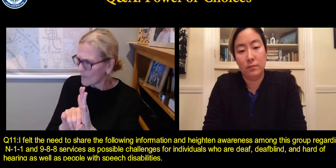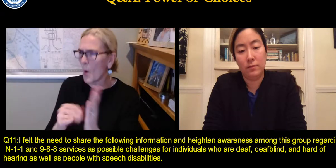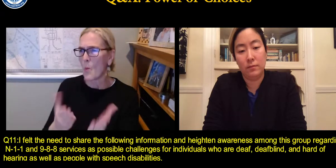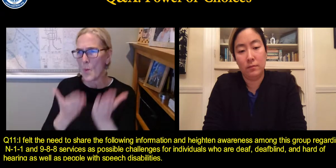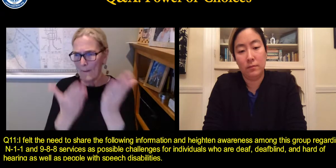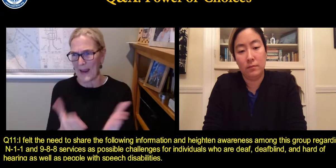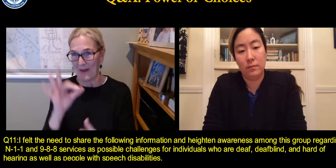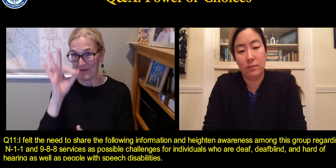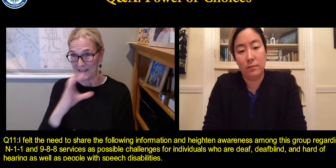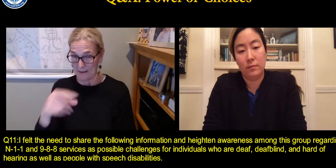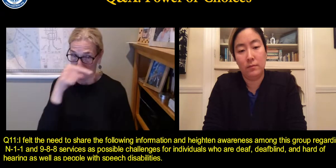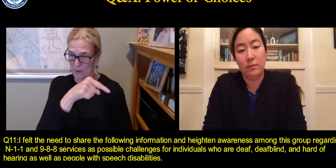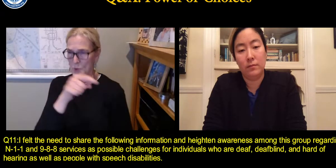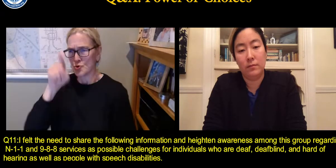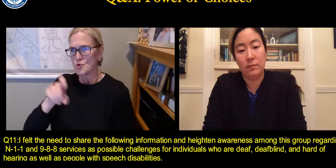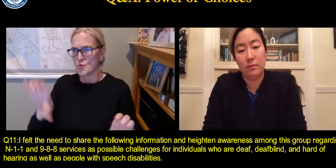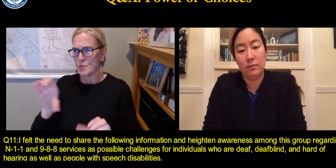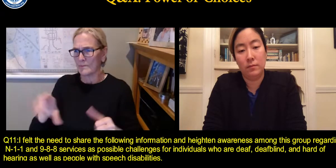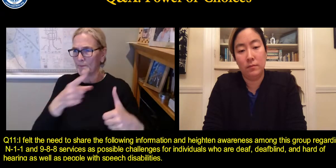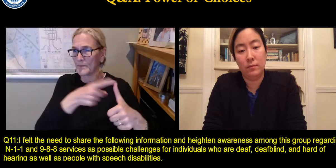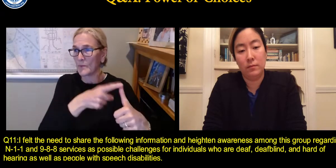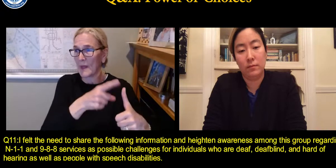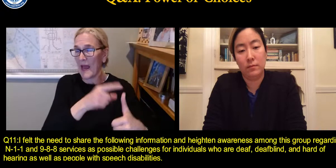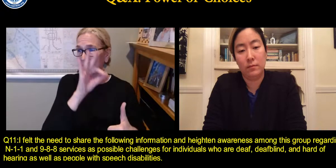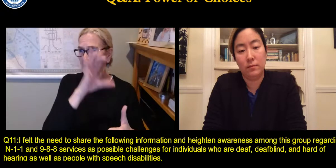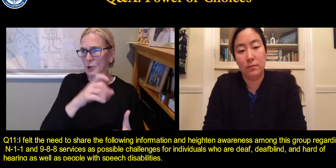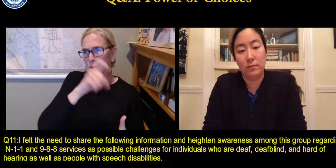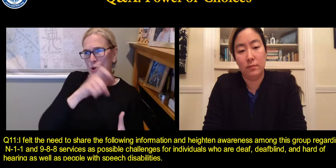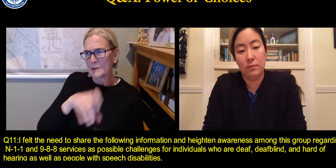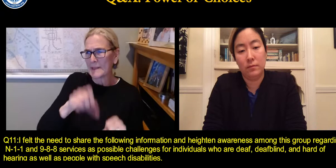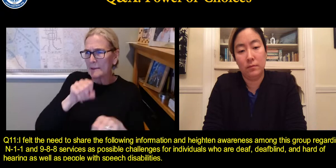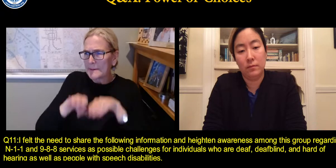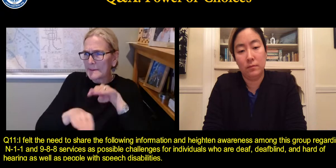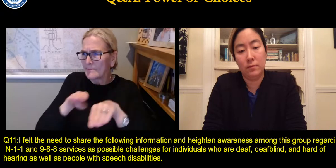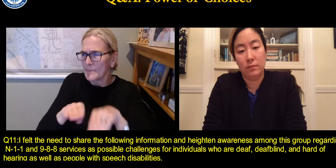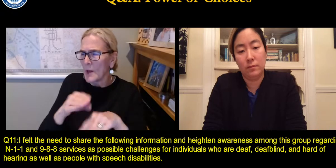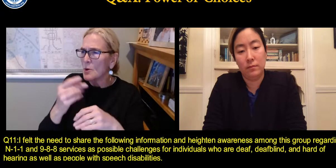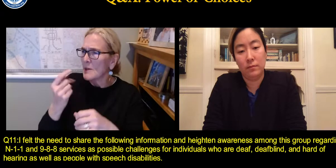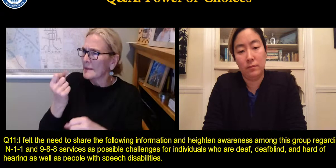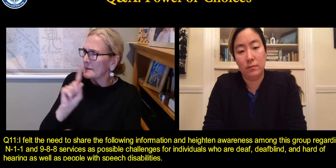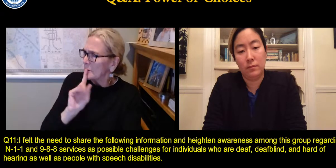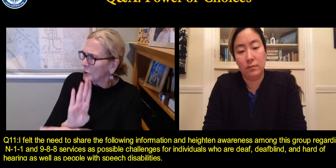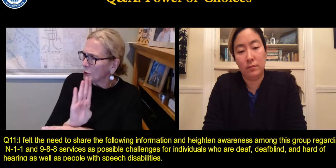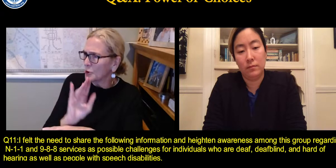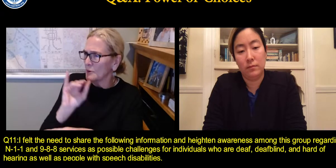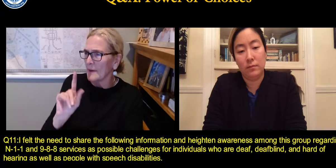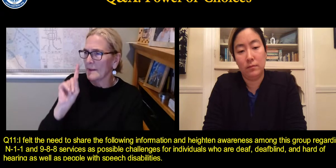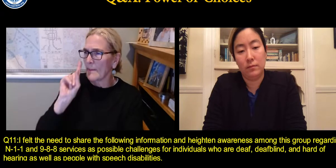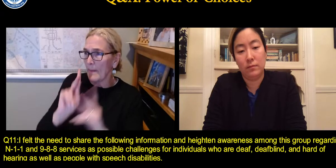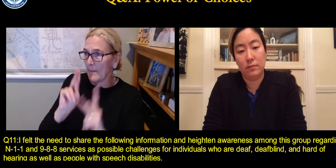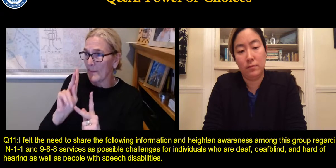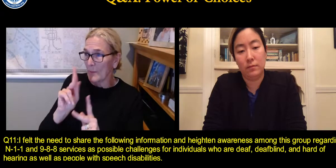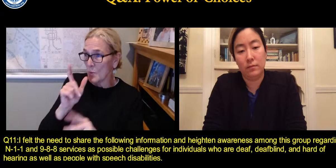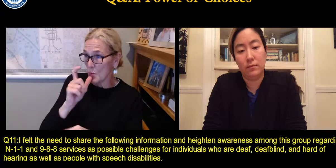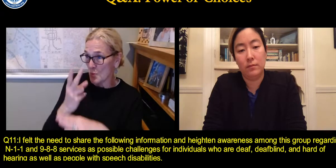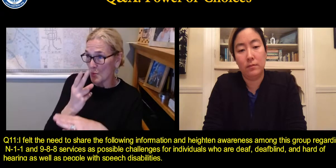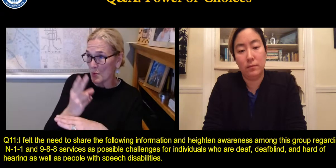2021, the FCC's Disability Advisory Committee identified and recommended that the FCC should do the following.